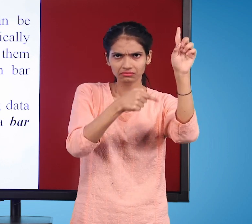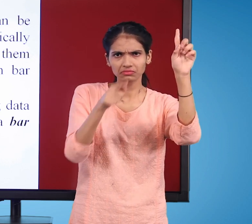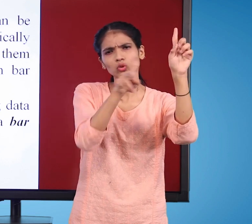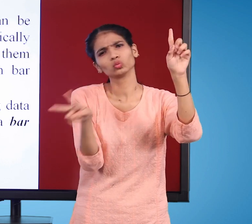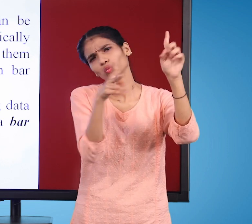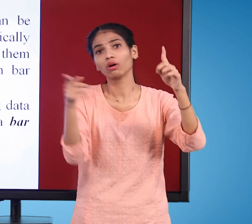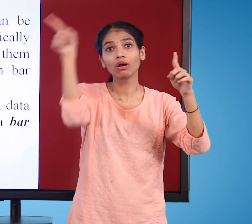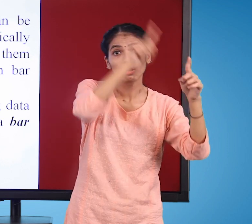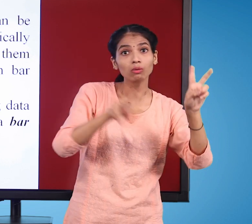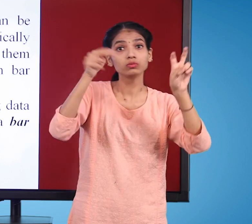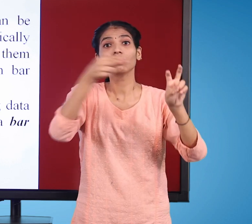graph.